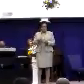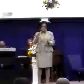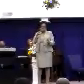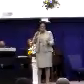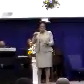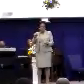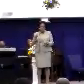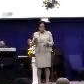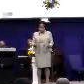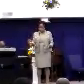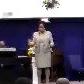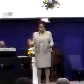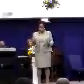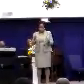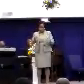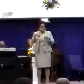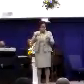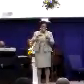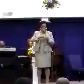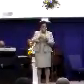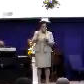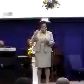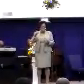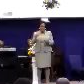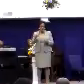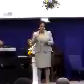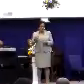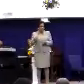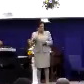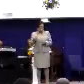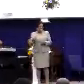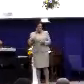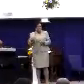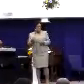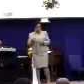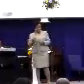to the store. Mm. How do you know what tricks are?